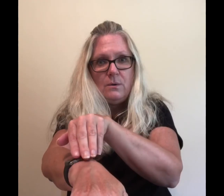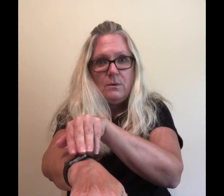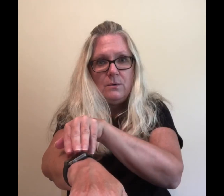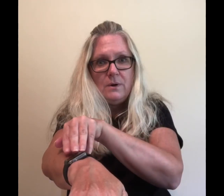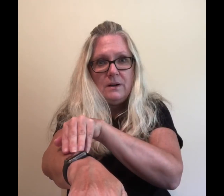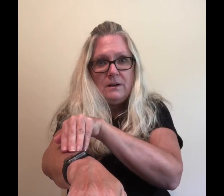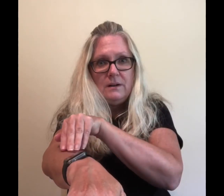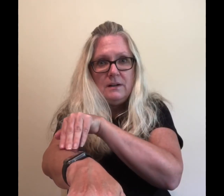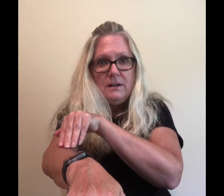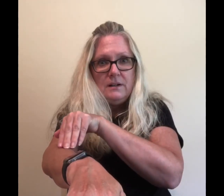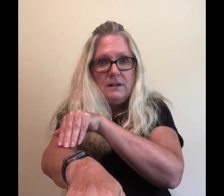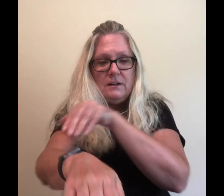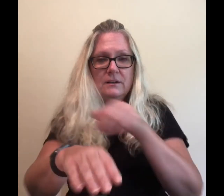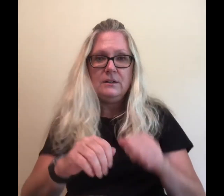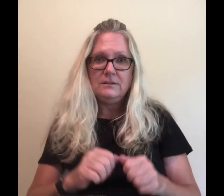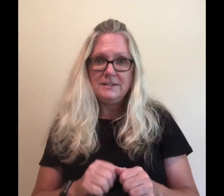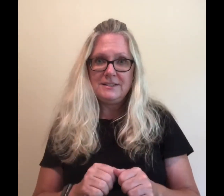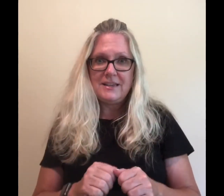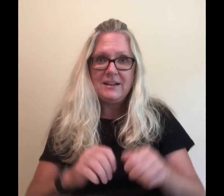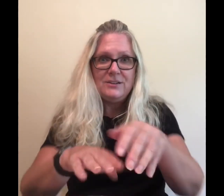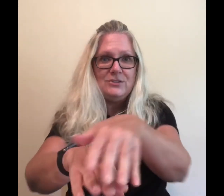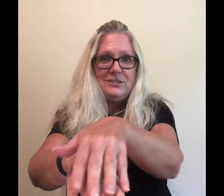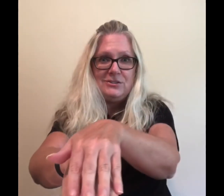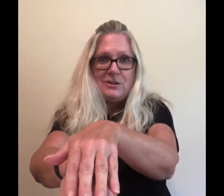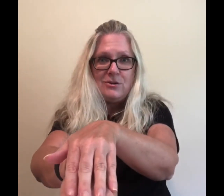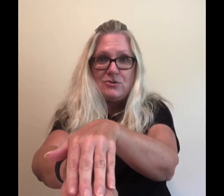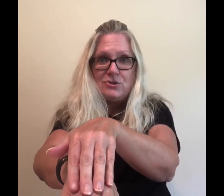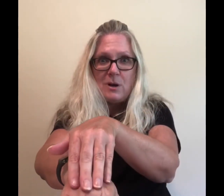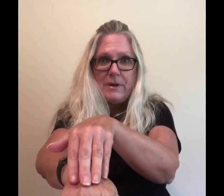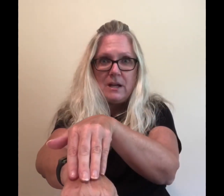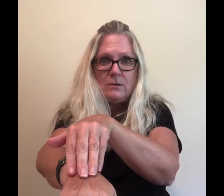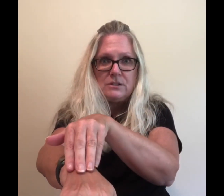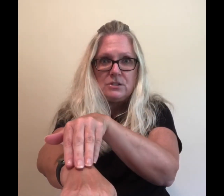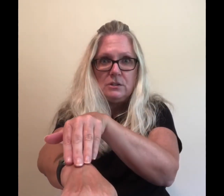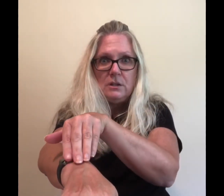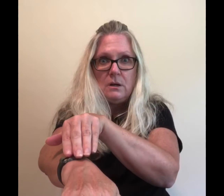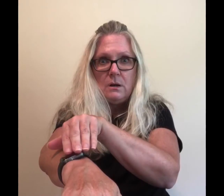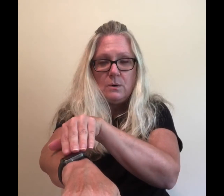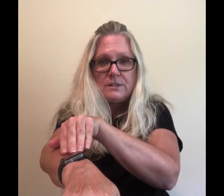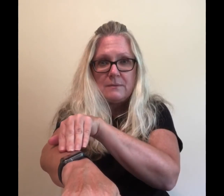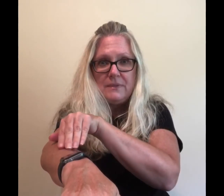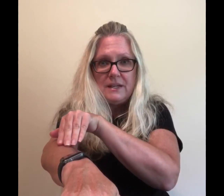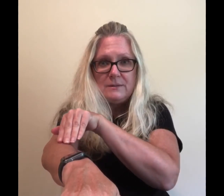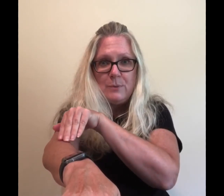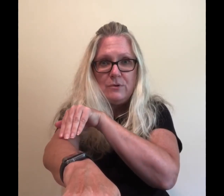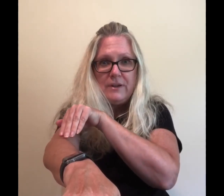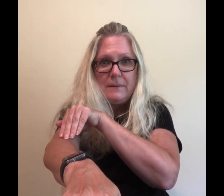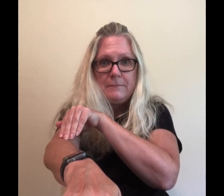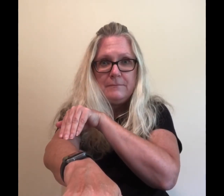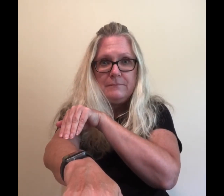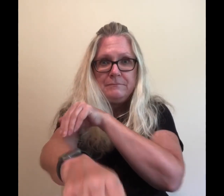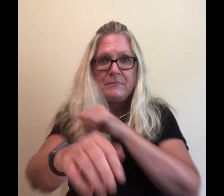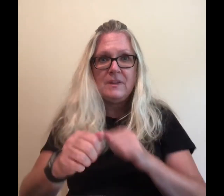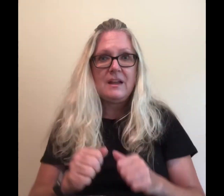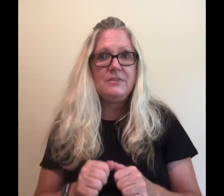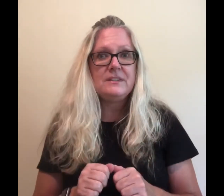slow. See that? So you're showing how slow something is moving. And the sign